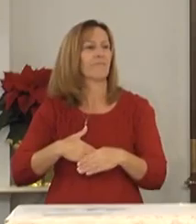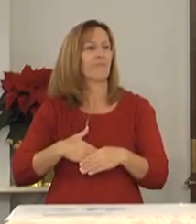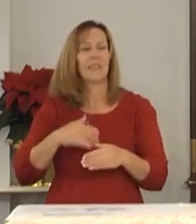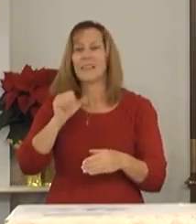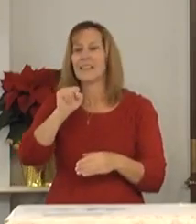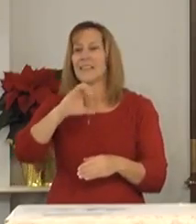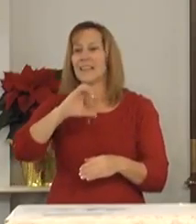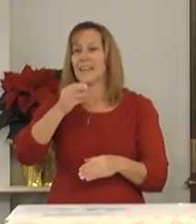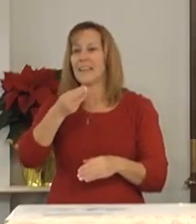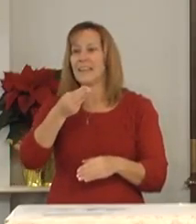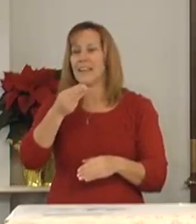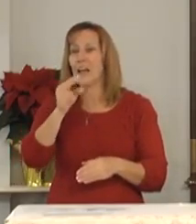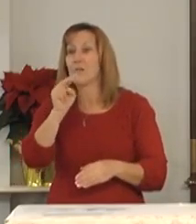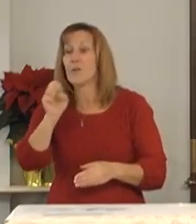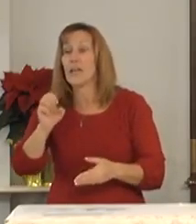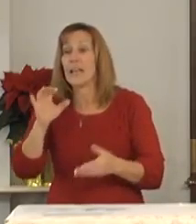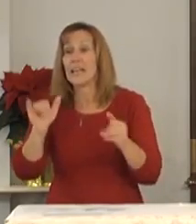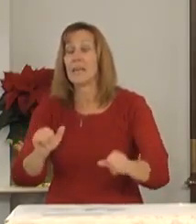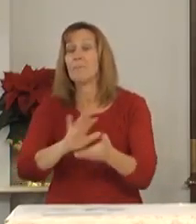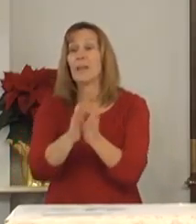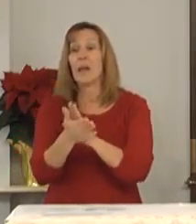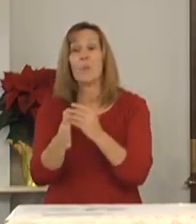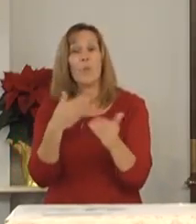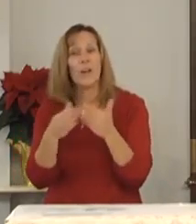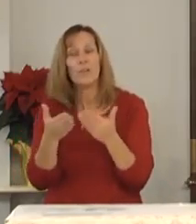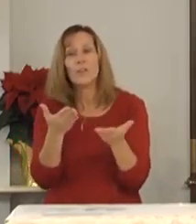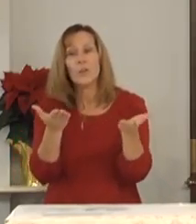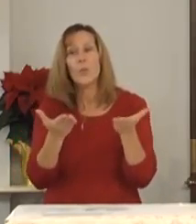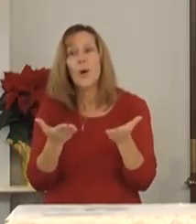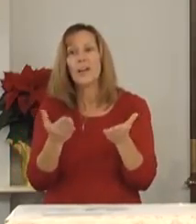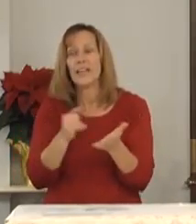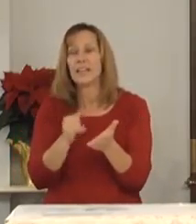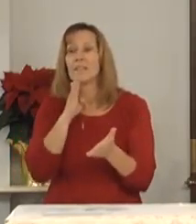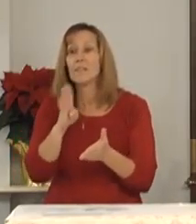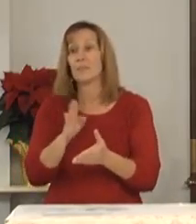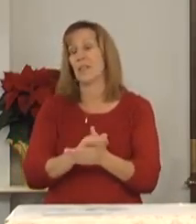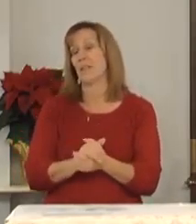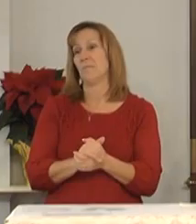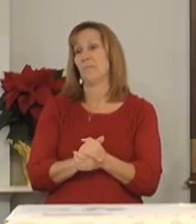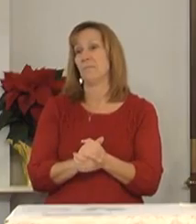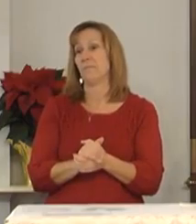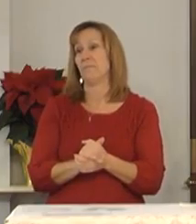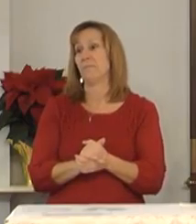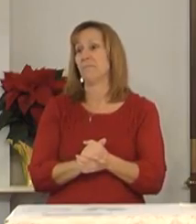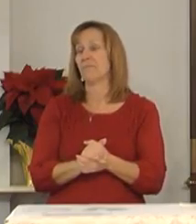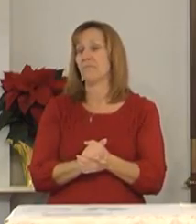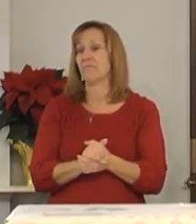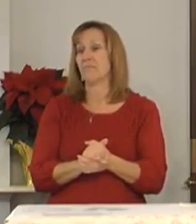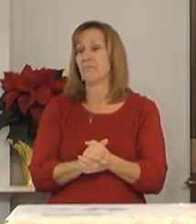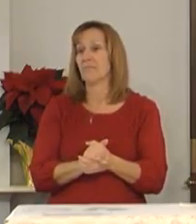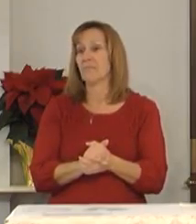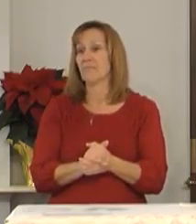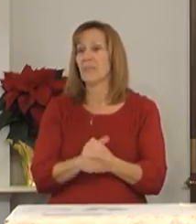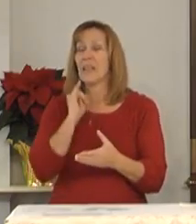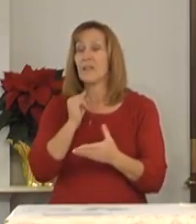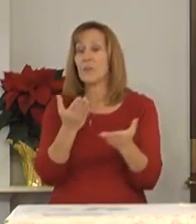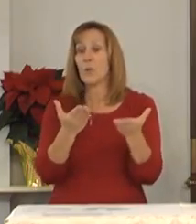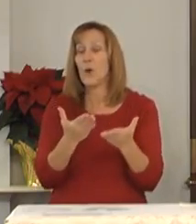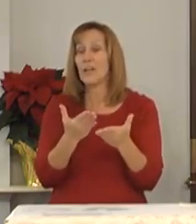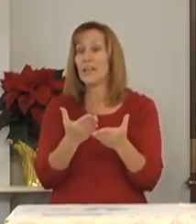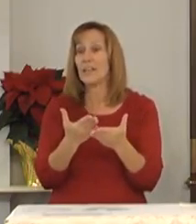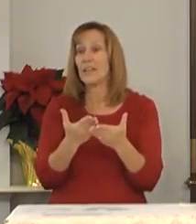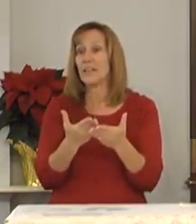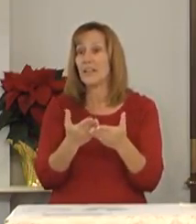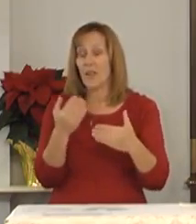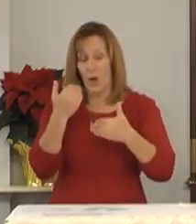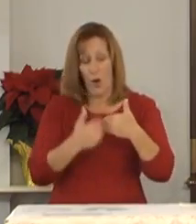The Shmoo would be whatever you wanted the Shmoo to be. If you wanted a